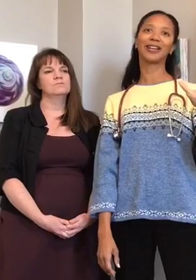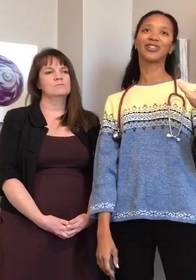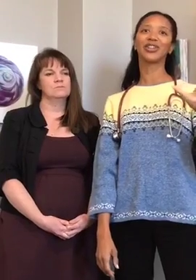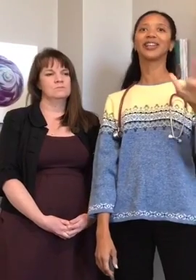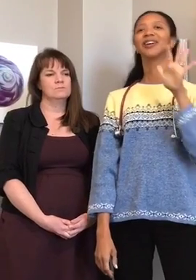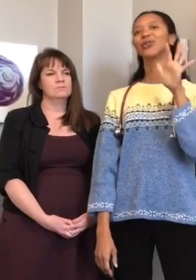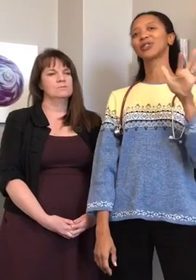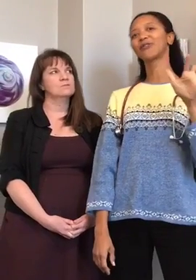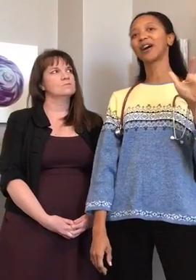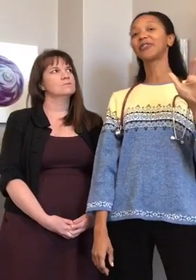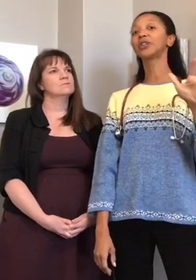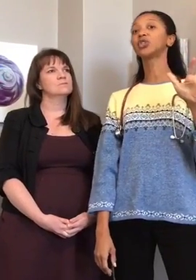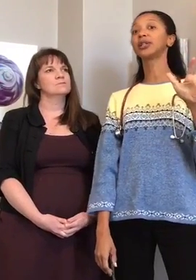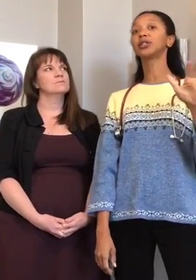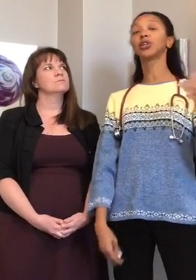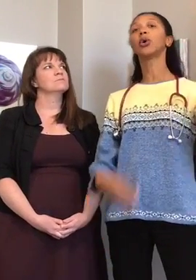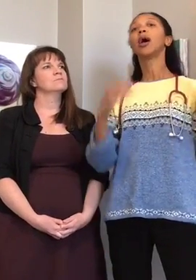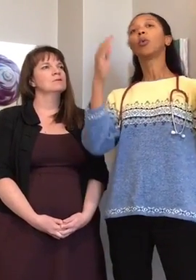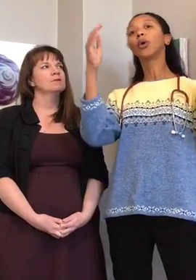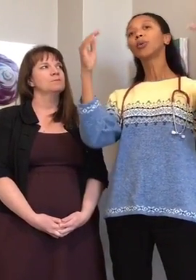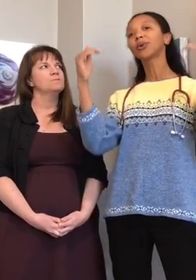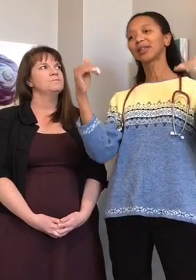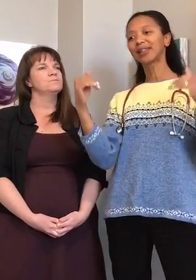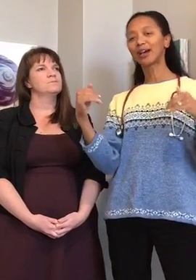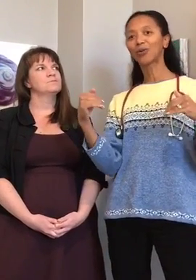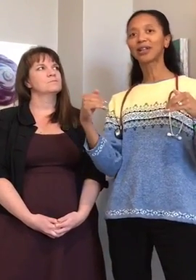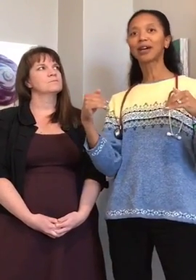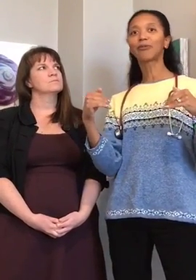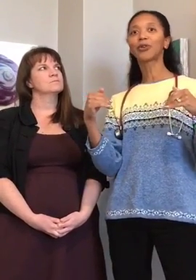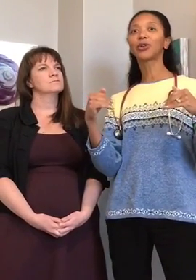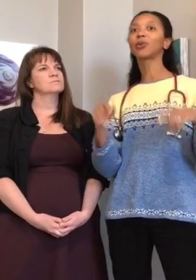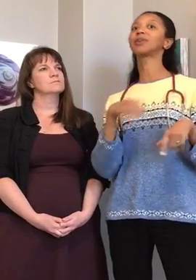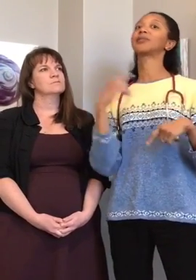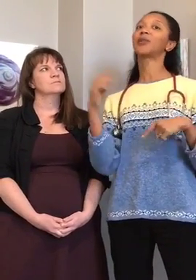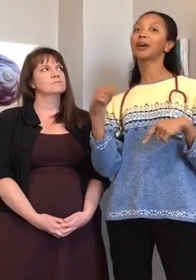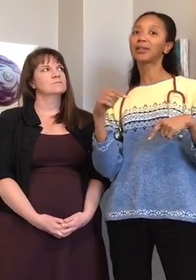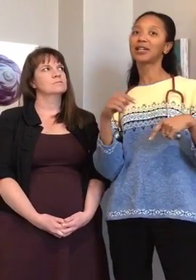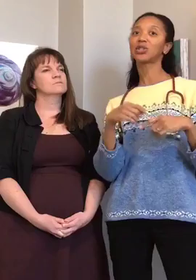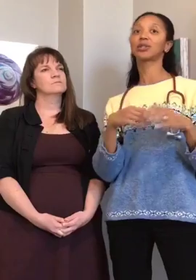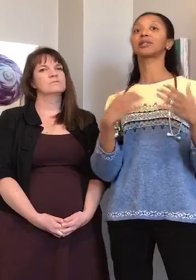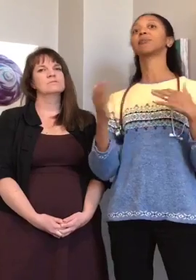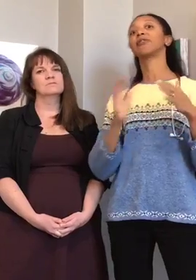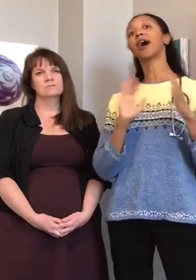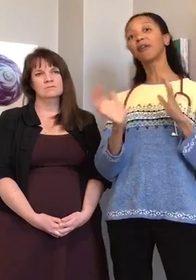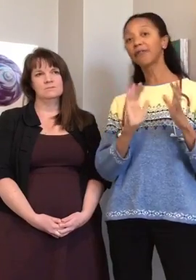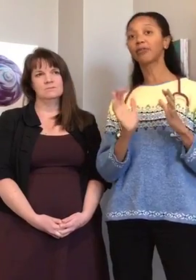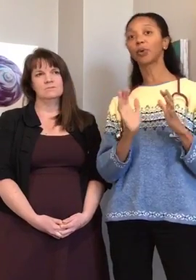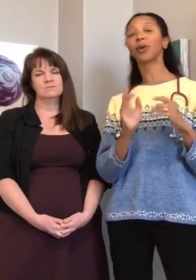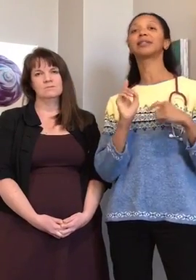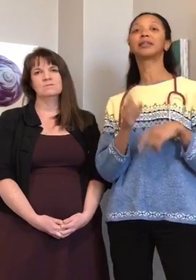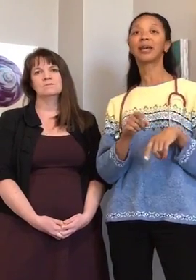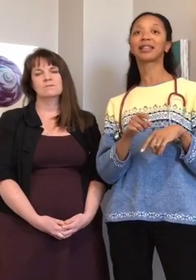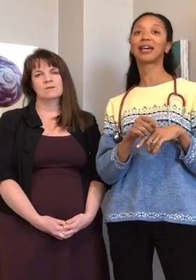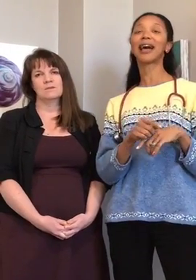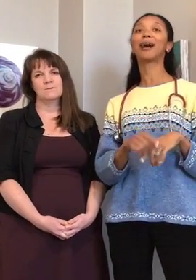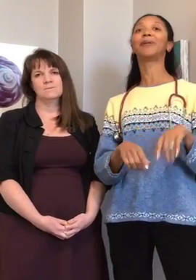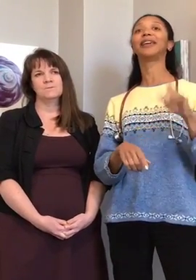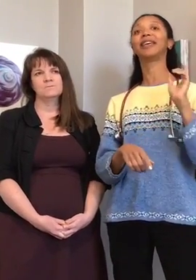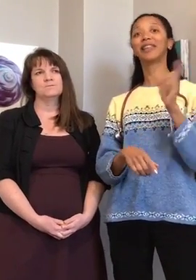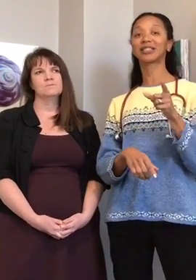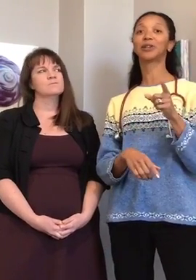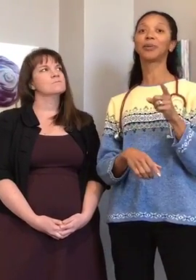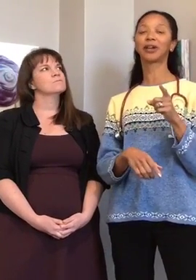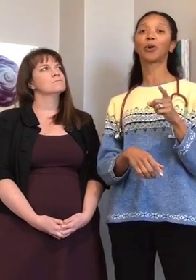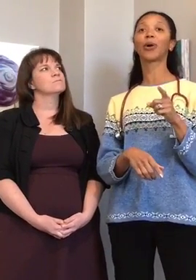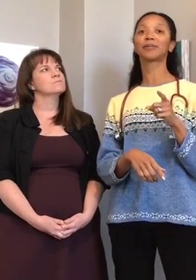for your heart engine. Those are the 5 things you need to do. We will get that written up for you with some recommendations on some of our favorite ways to make that